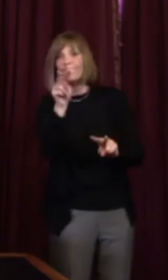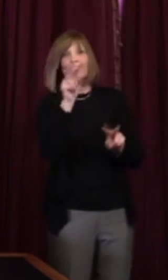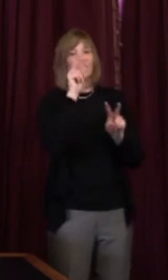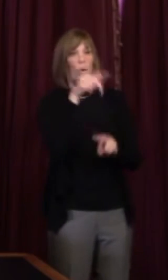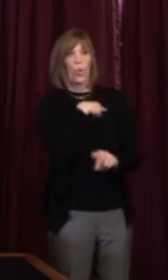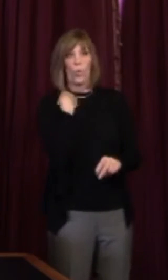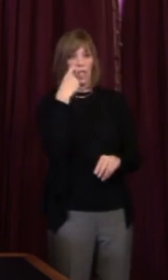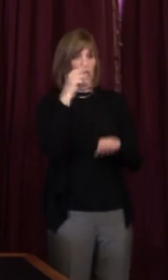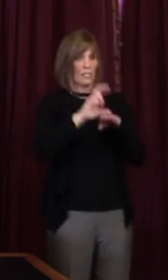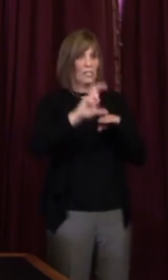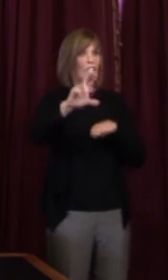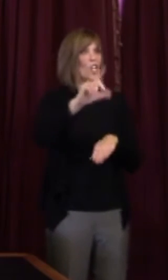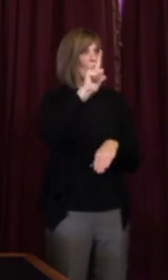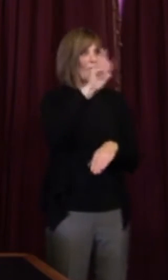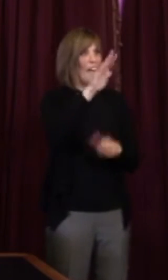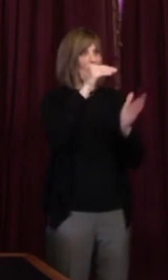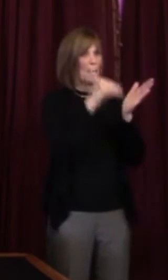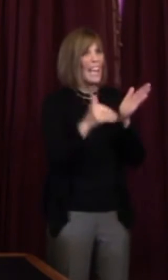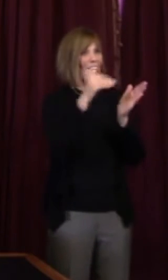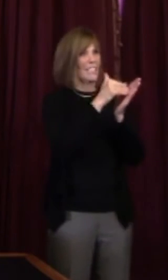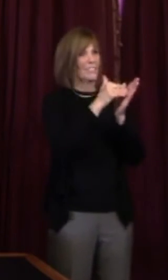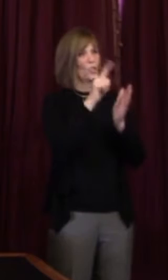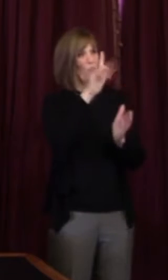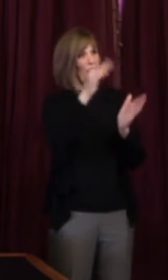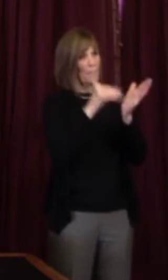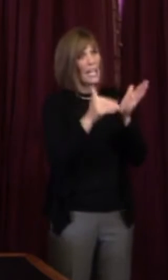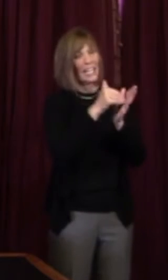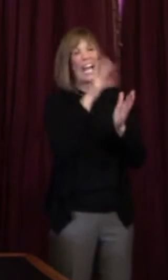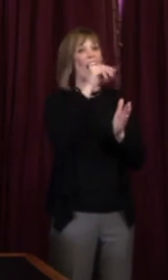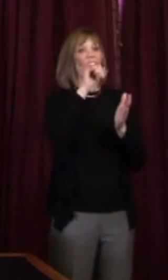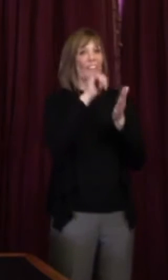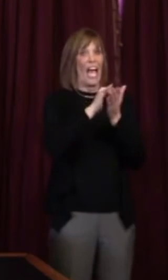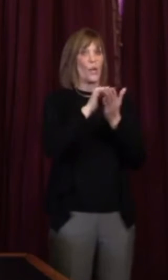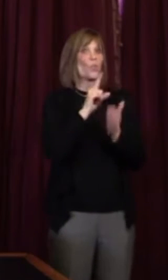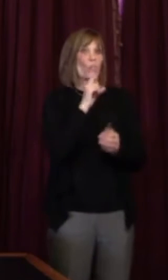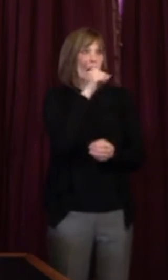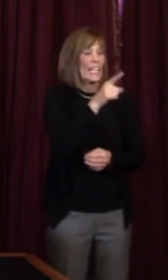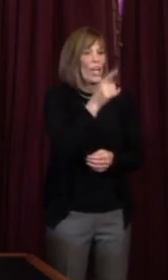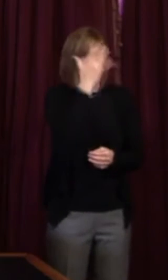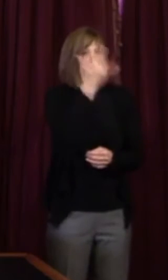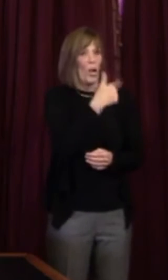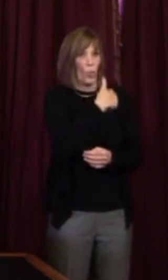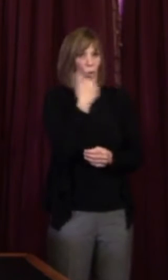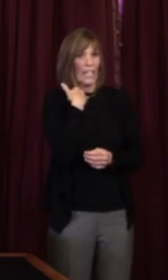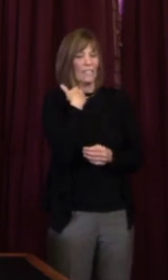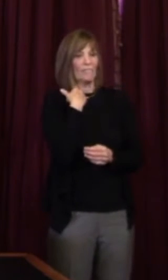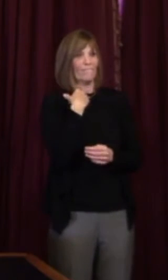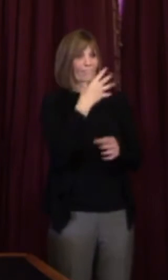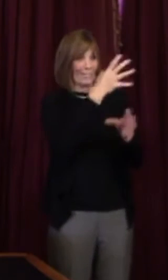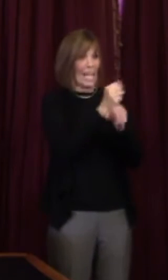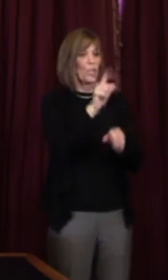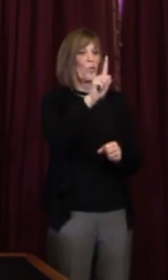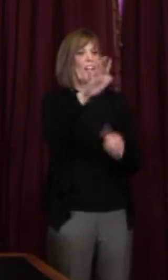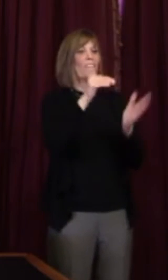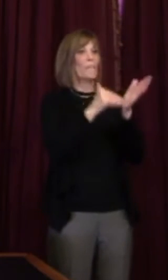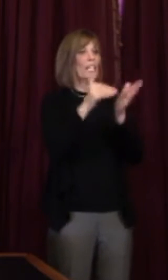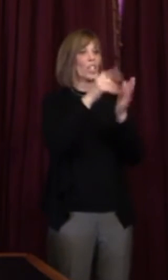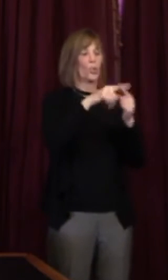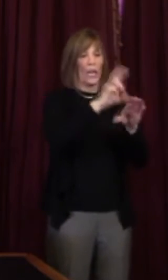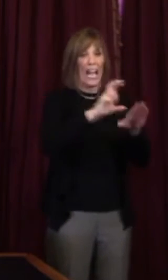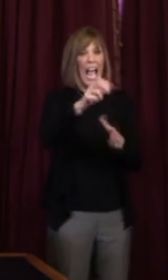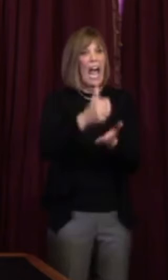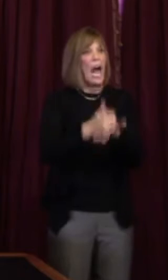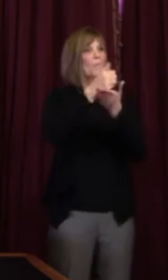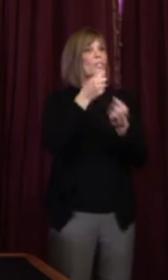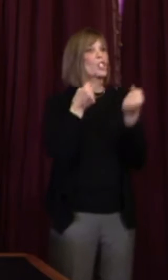allocated $25 million. This isn't a mitigation effort, but it is, in reality, why we allocated $25 million to help support